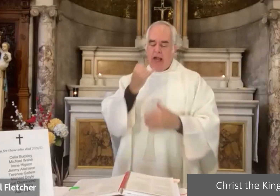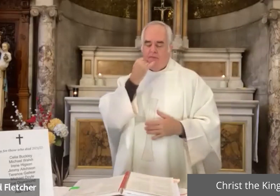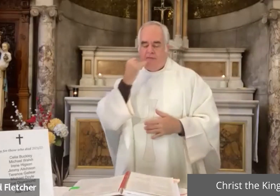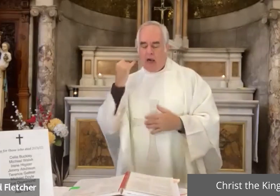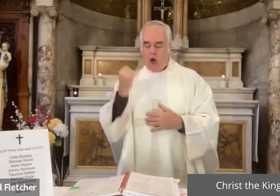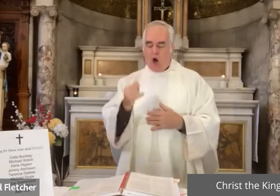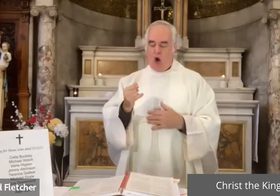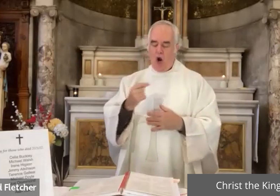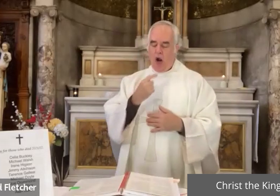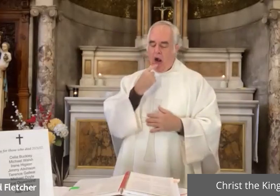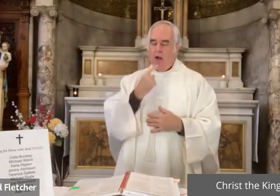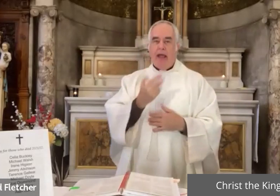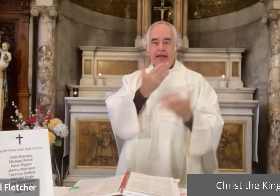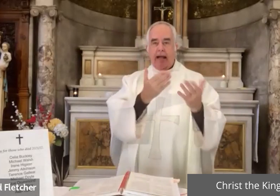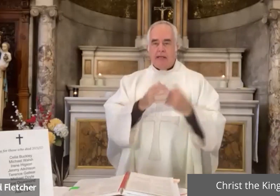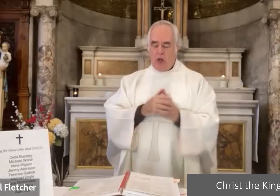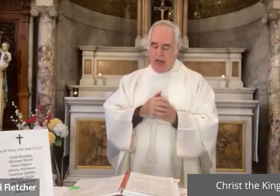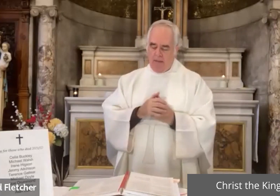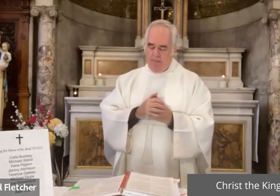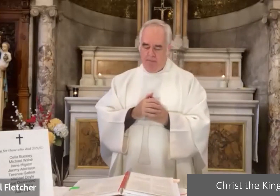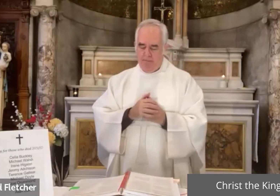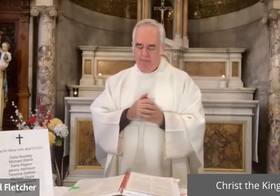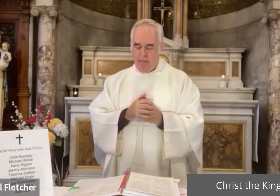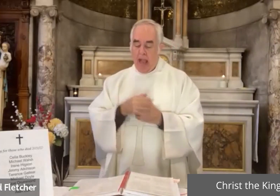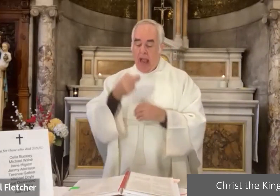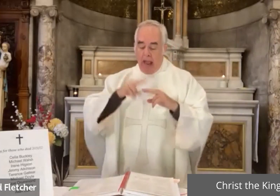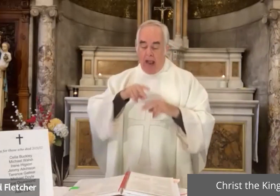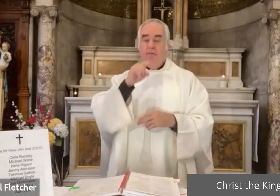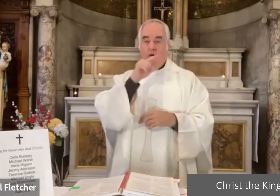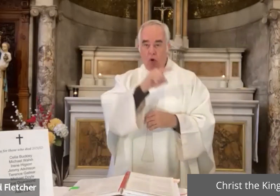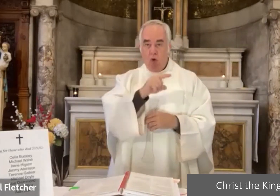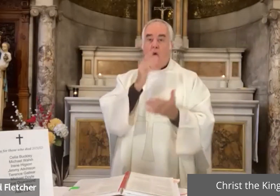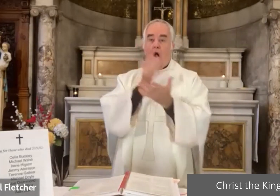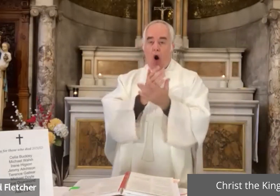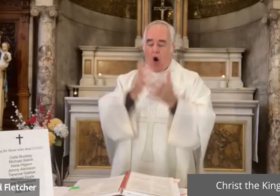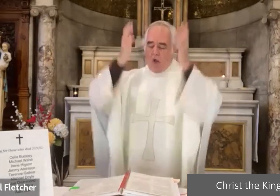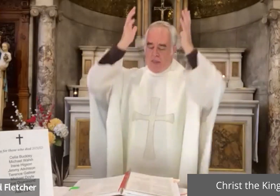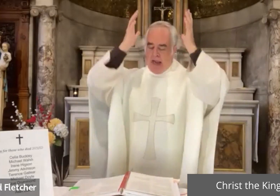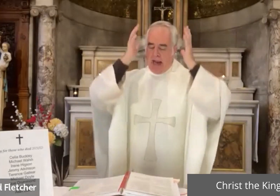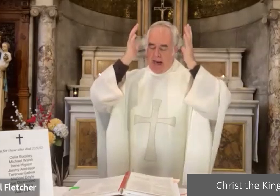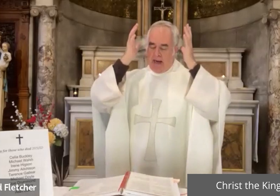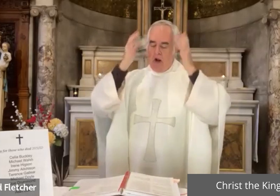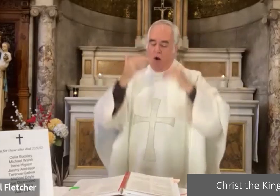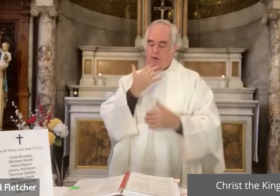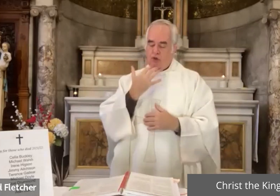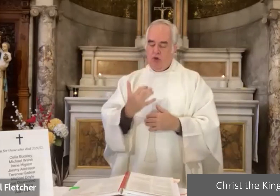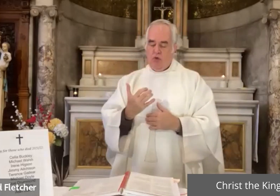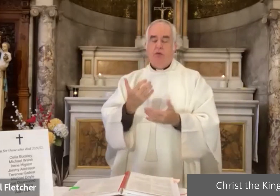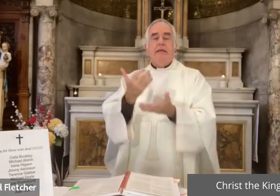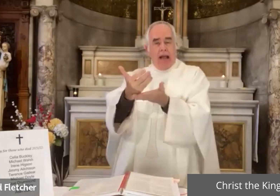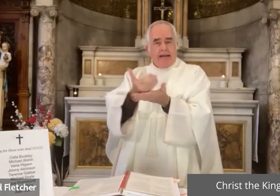Jesus vinegar, they said to him, "If you are the king of